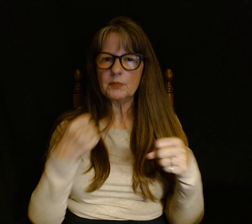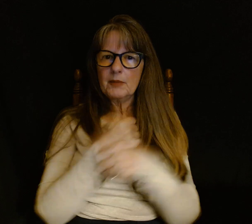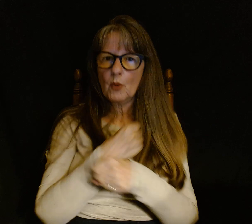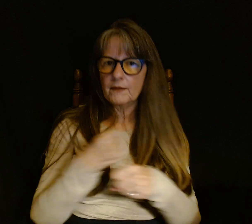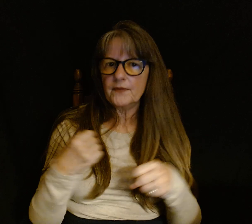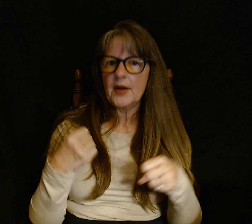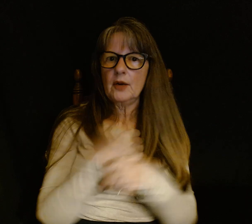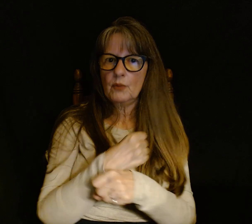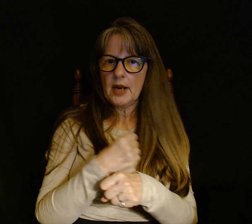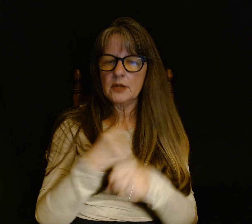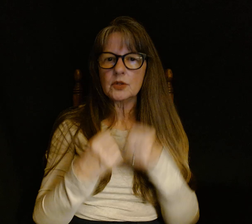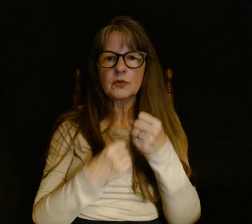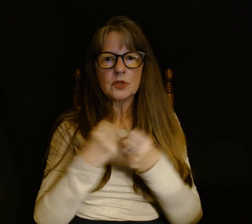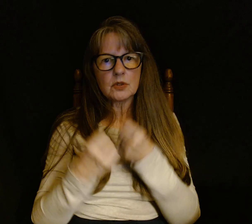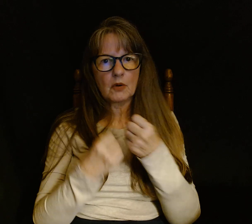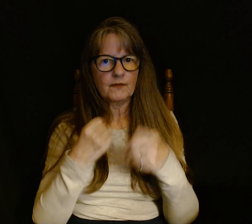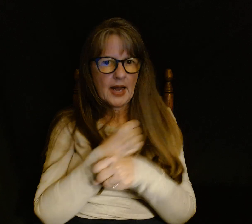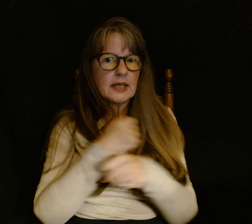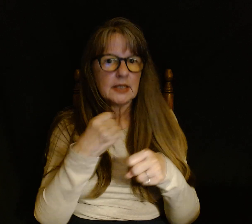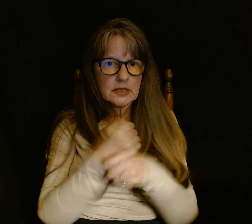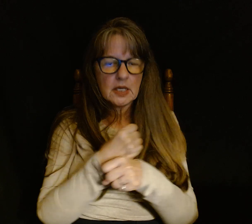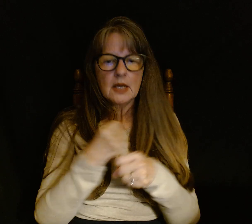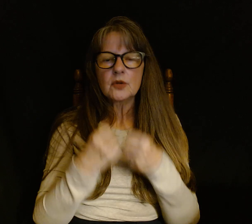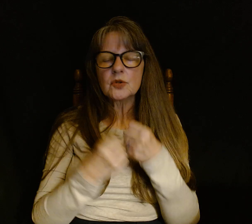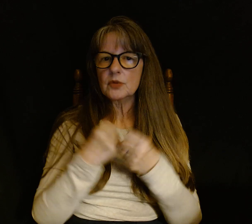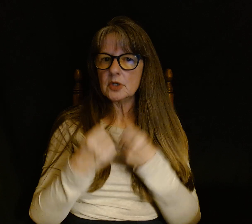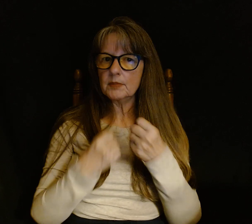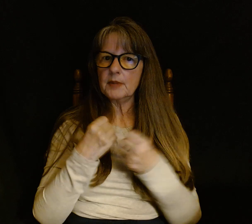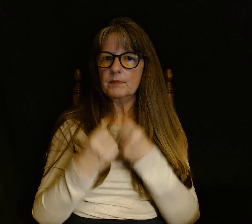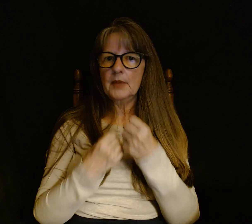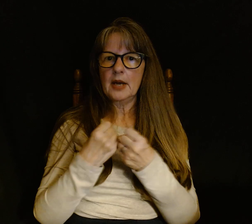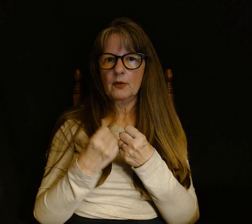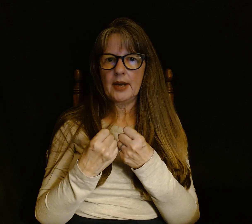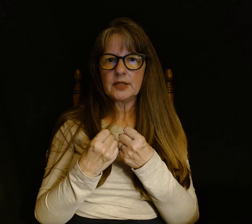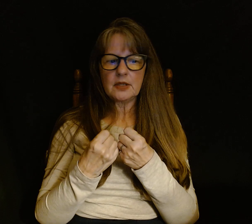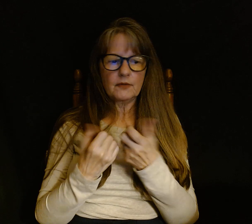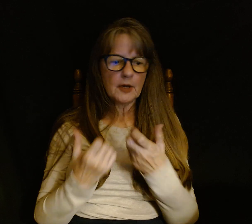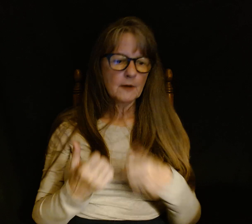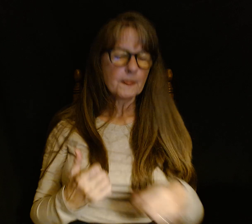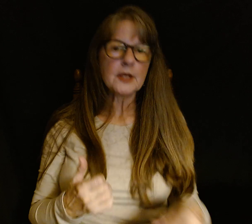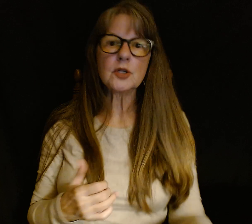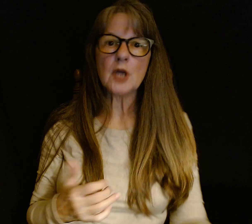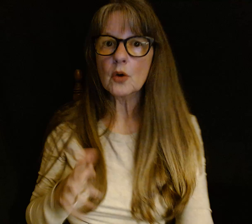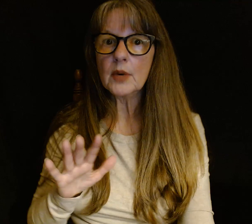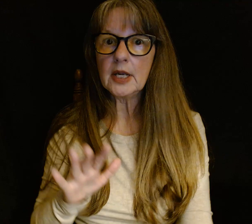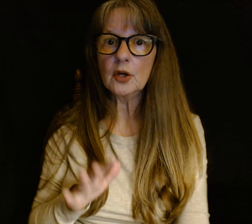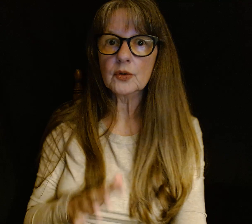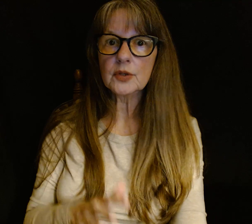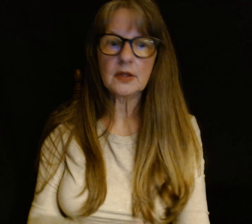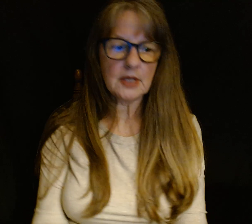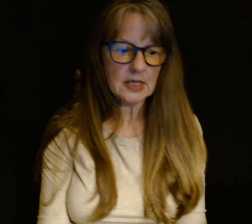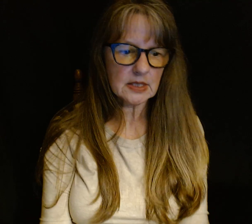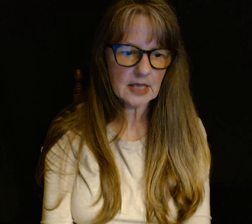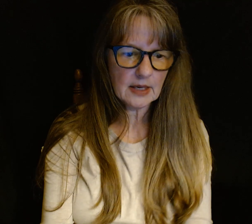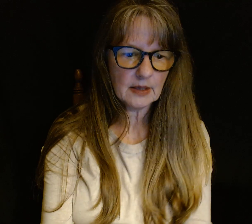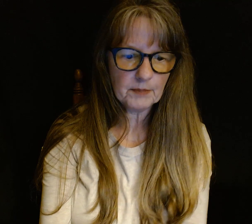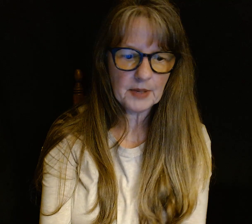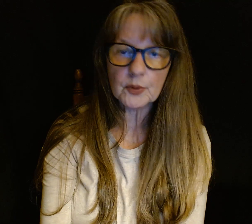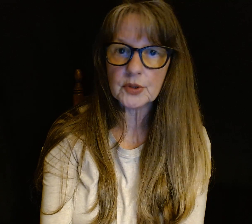more fight, right? So this is or violent, so this would be aggressive. So here's the things that people say